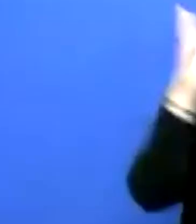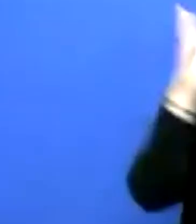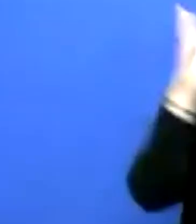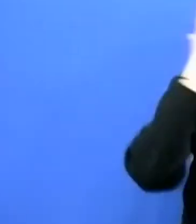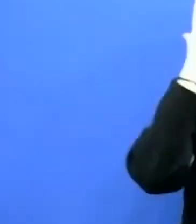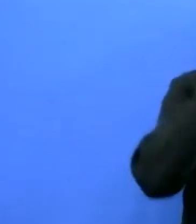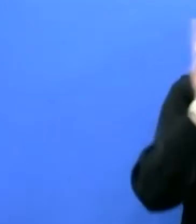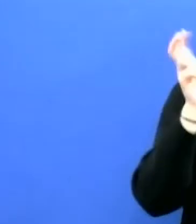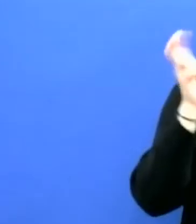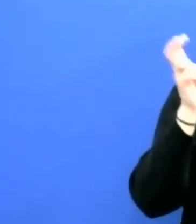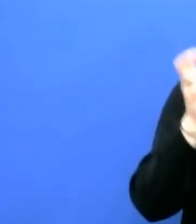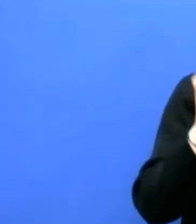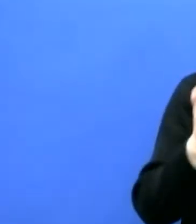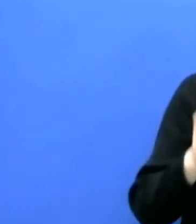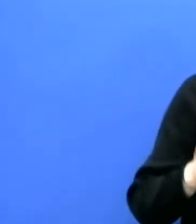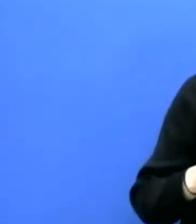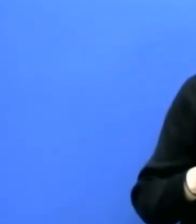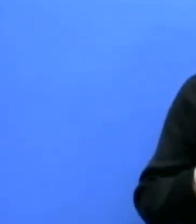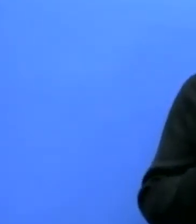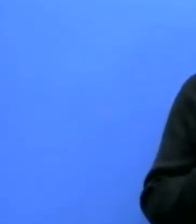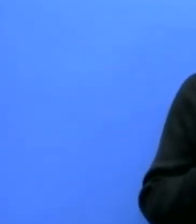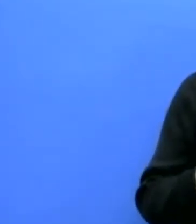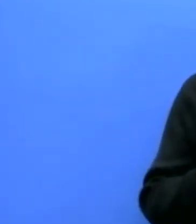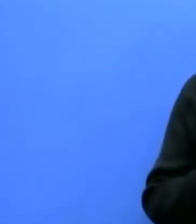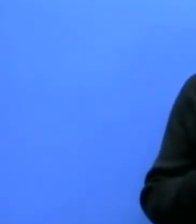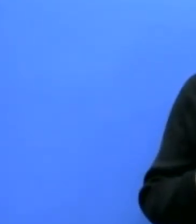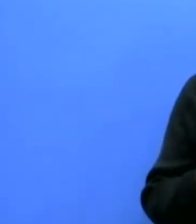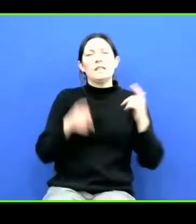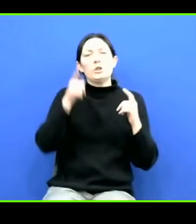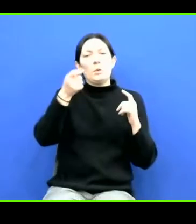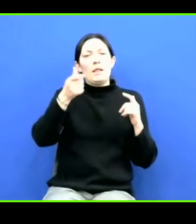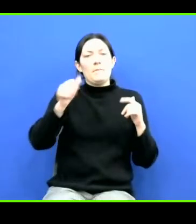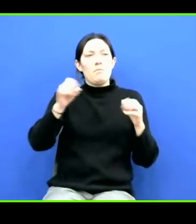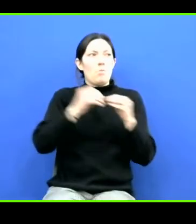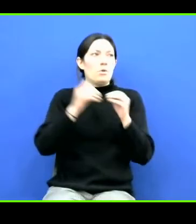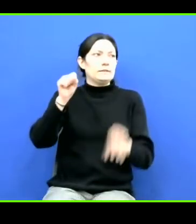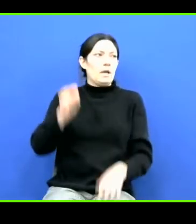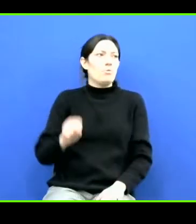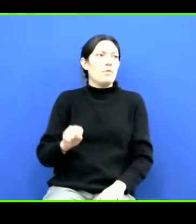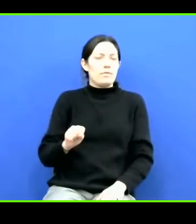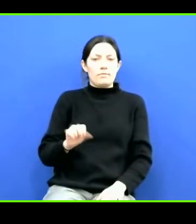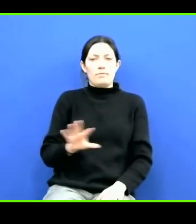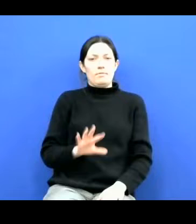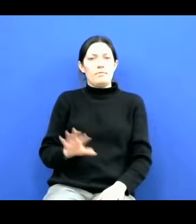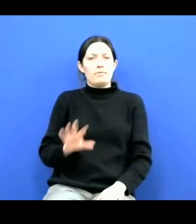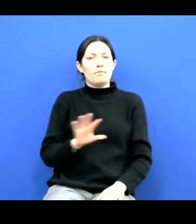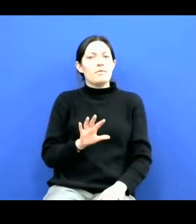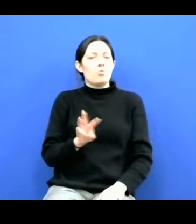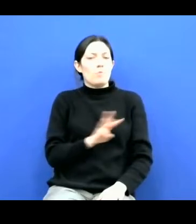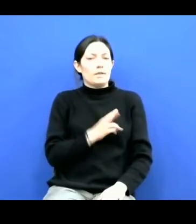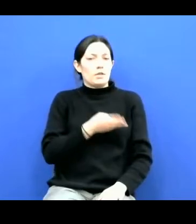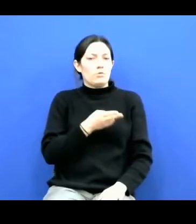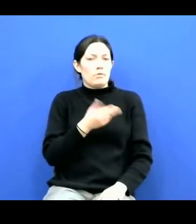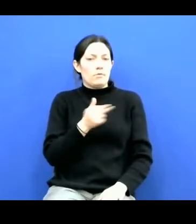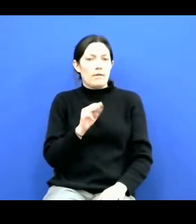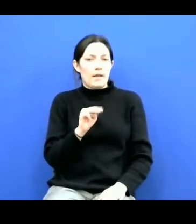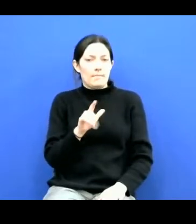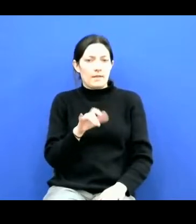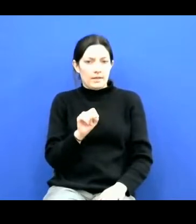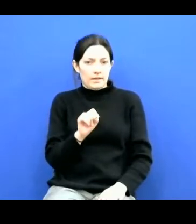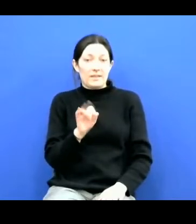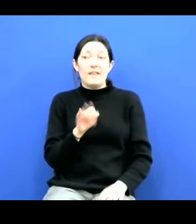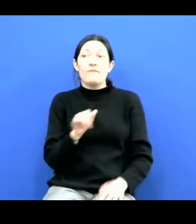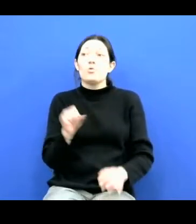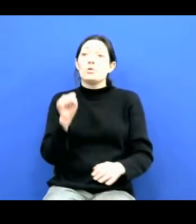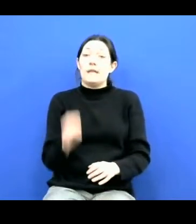West Henrietta Hamlet. You're a bit south of the West Henrietta Hamlet. If you go further south, you start to get into a